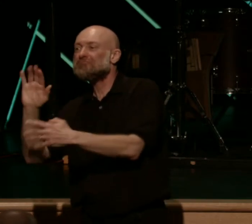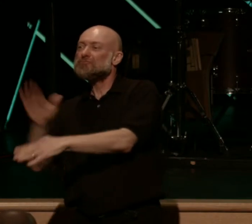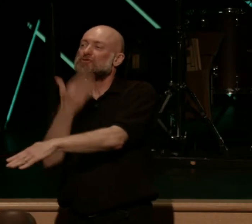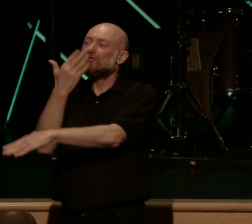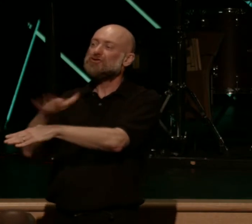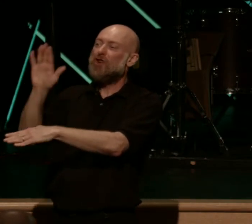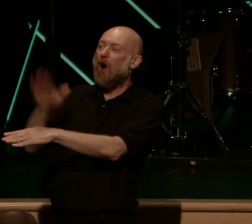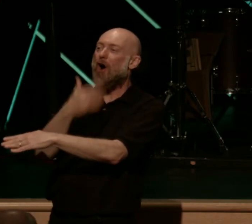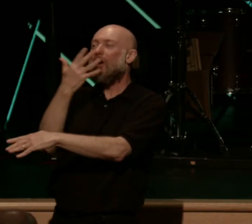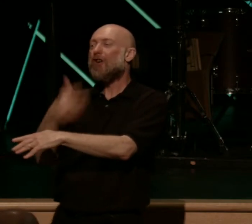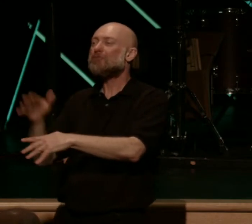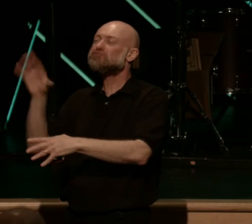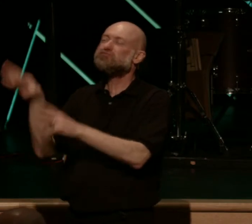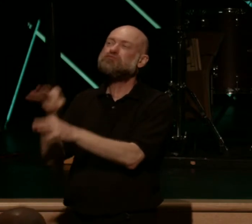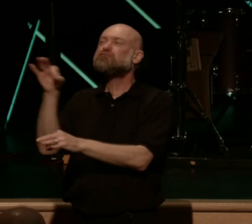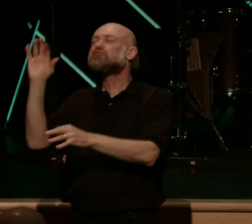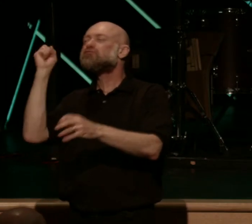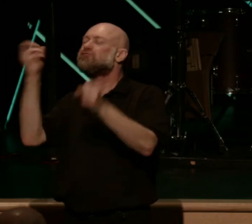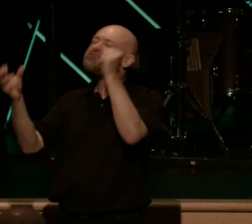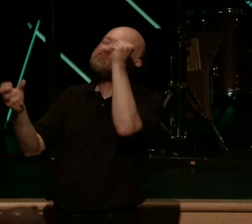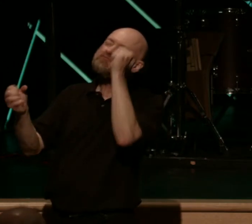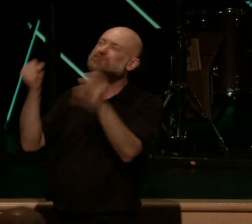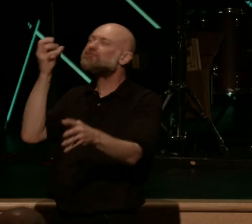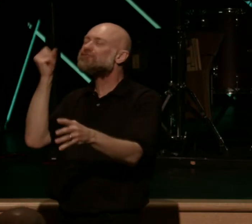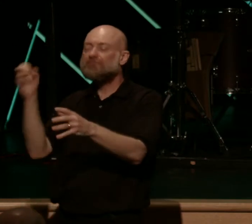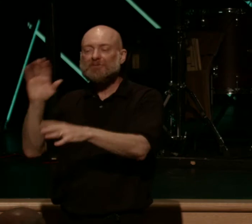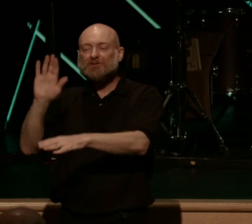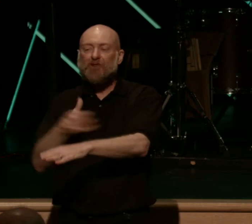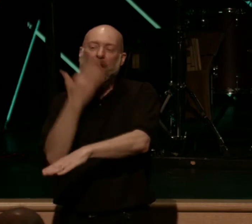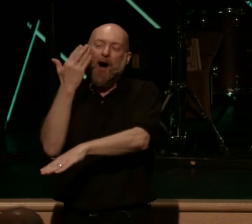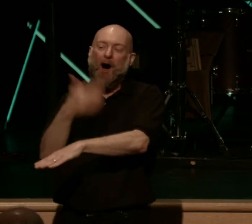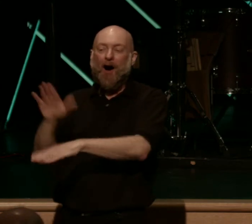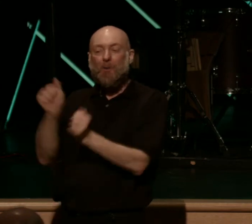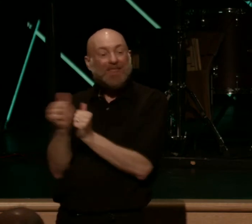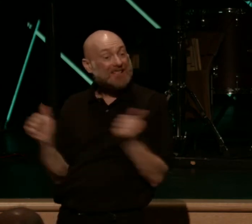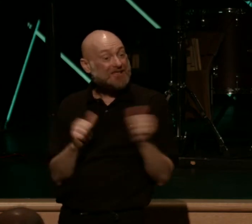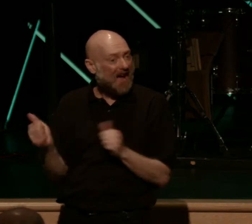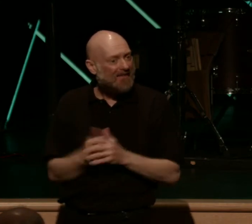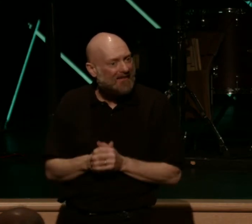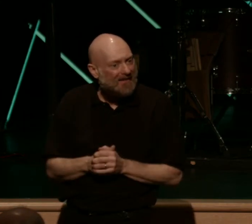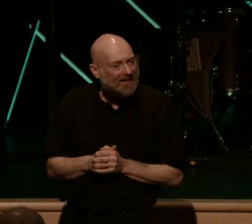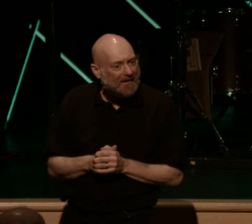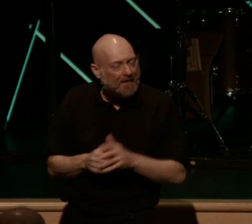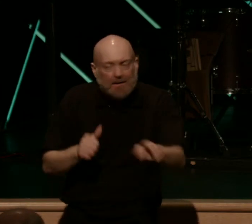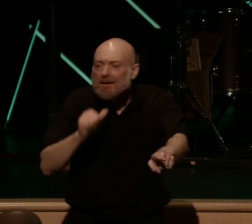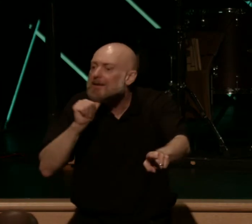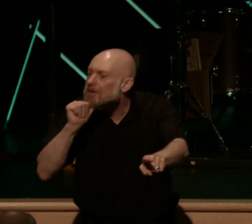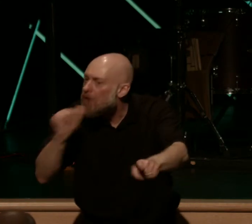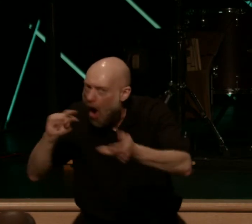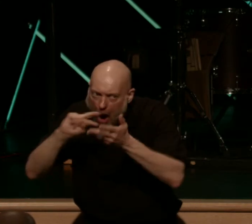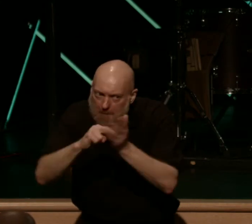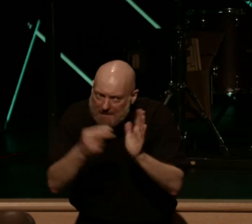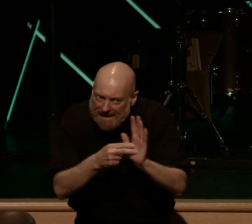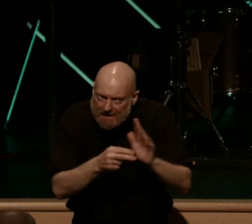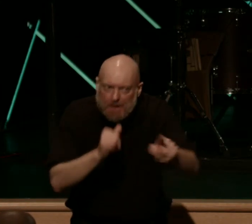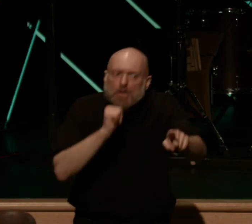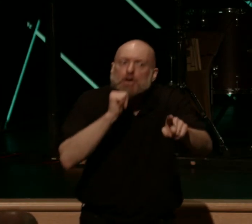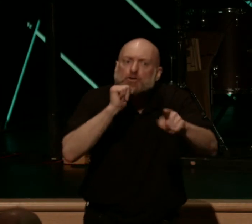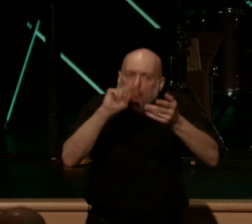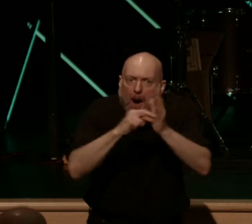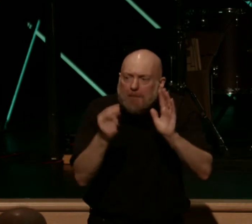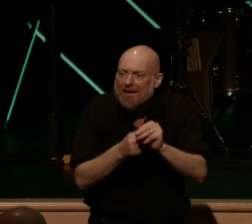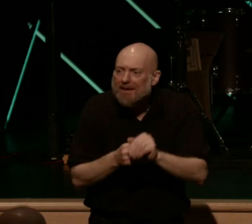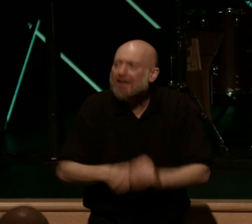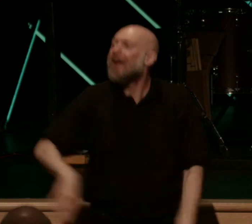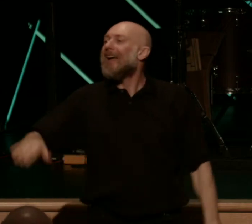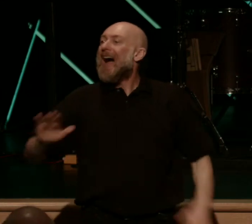hymns and spiritual songs. Addressing one another in psalms. Here's what that does not mean, okay? It does not mean that you're